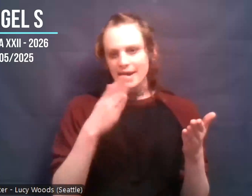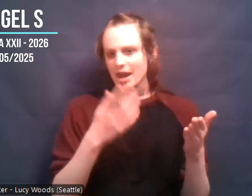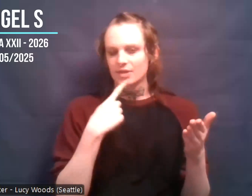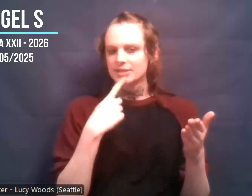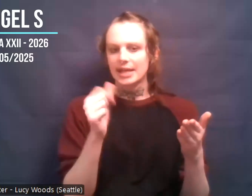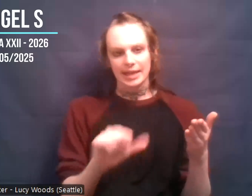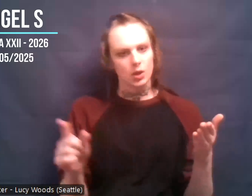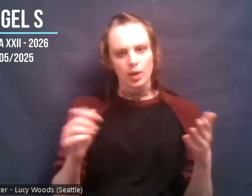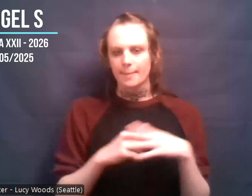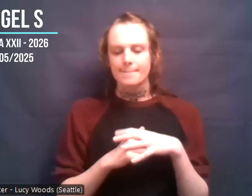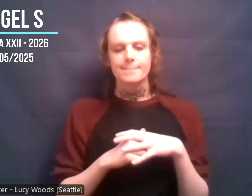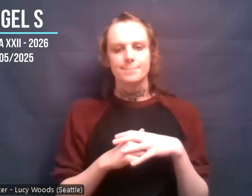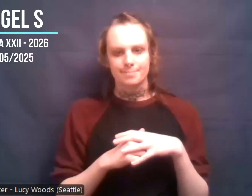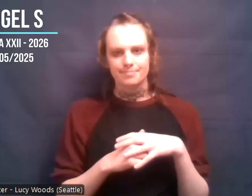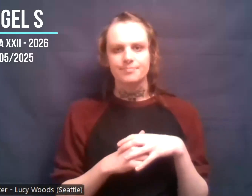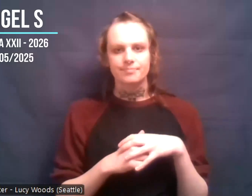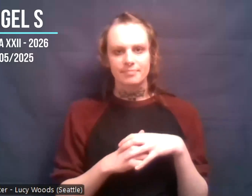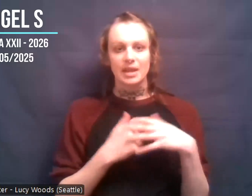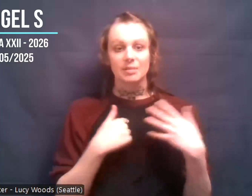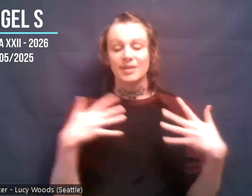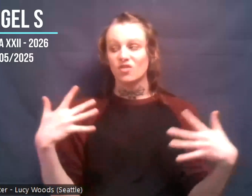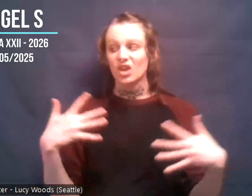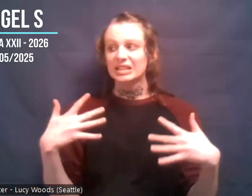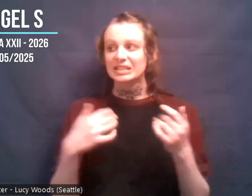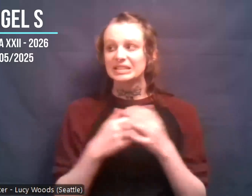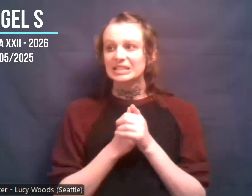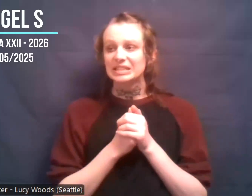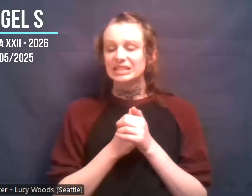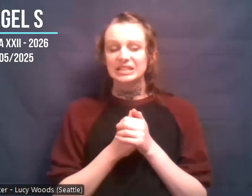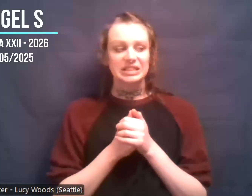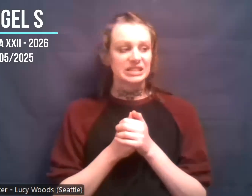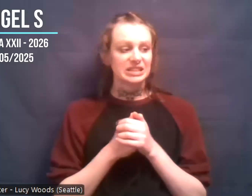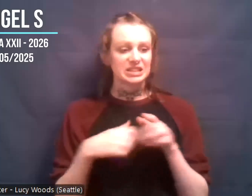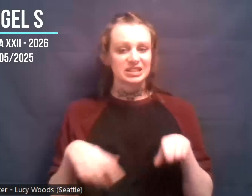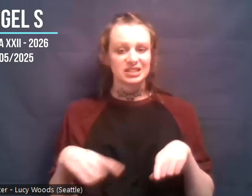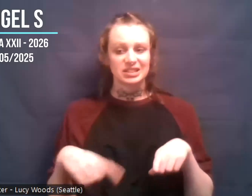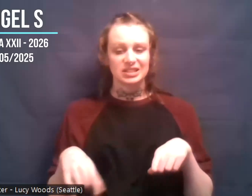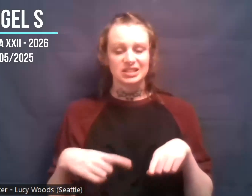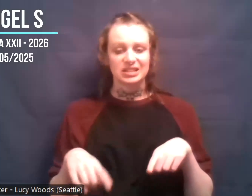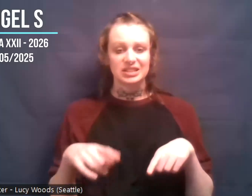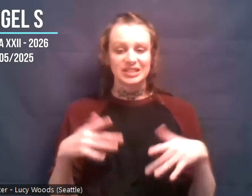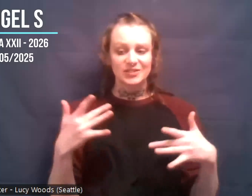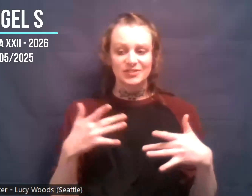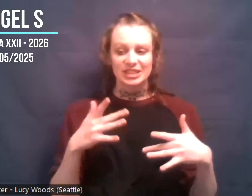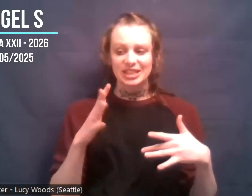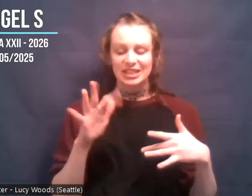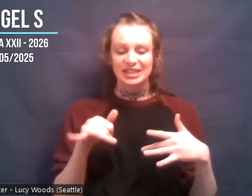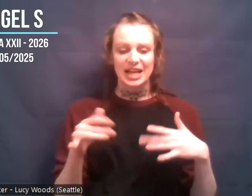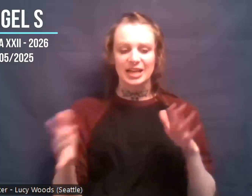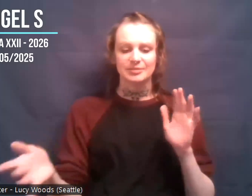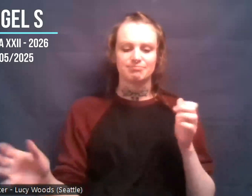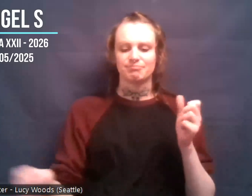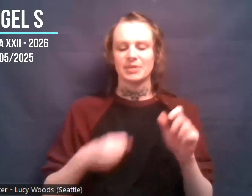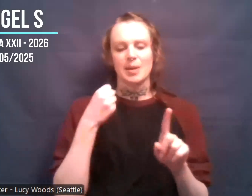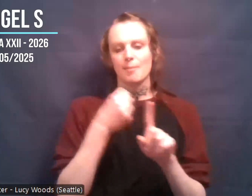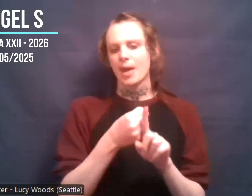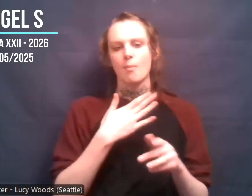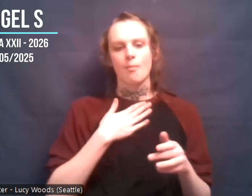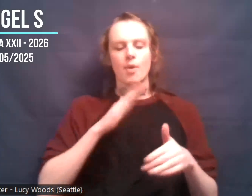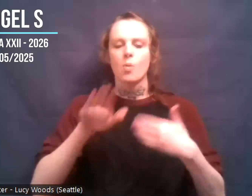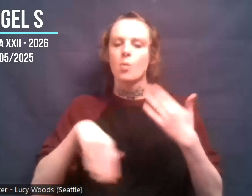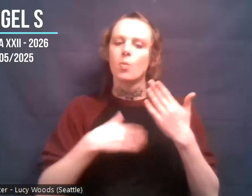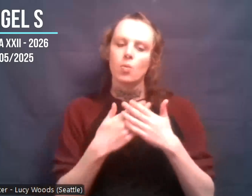Um, and I was fearful. And fear is a corroding thread that touches every aspect of my life,